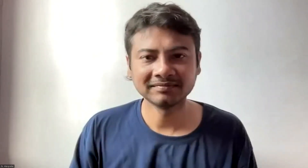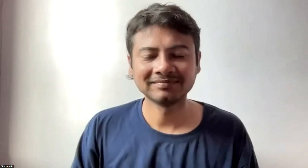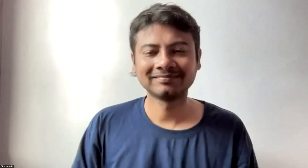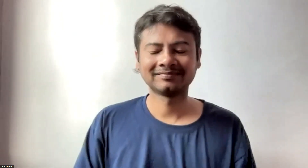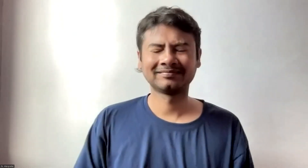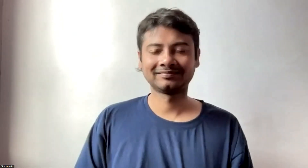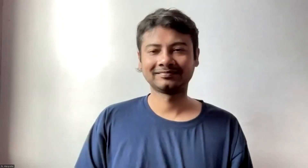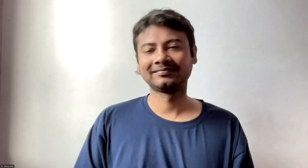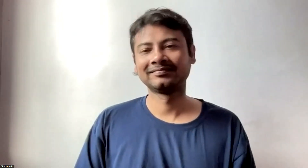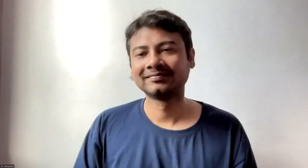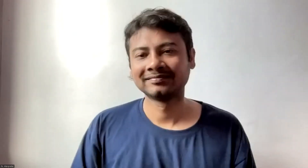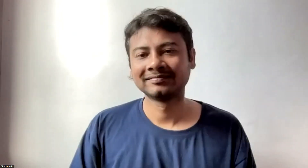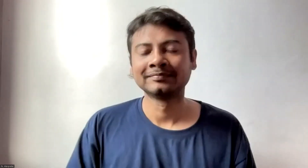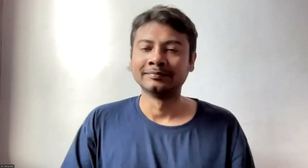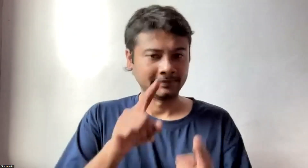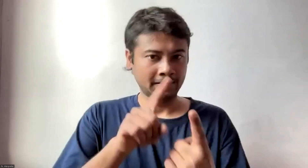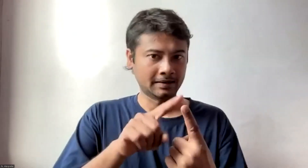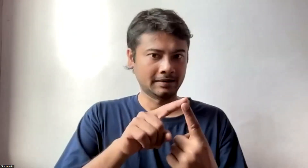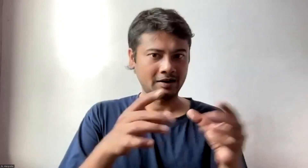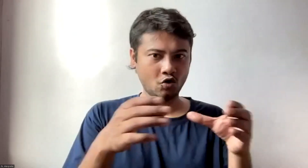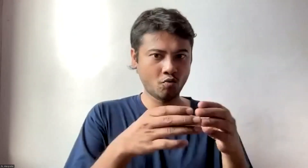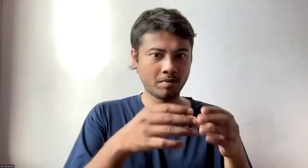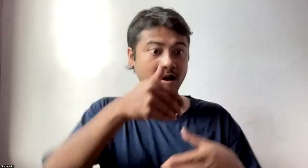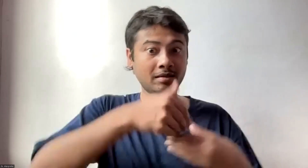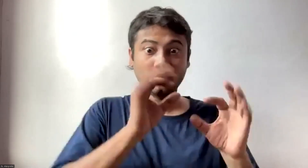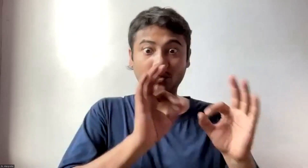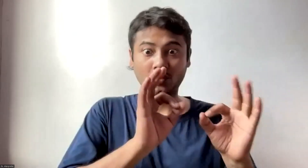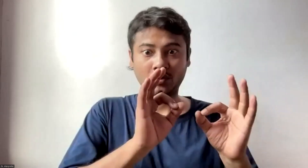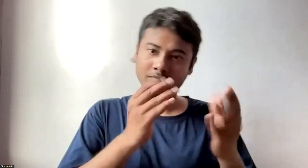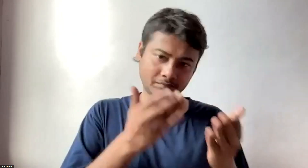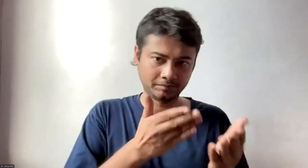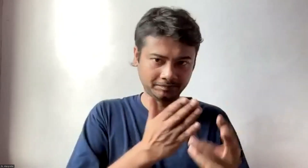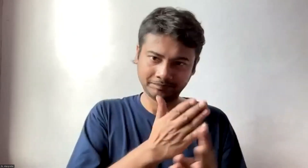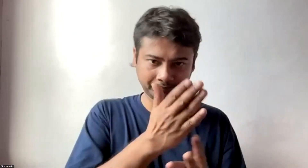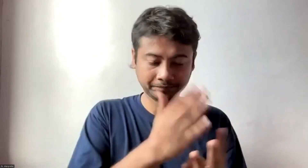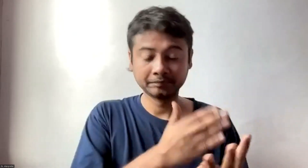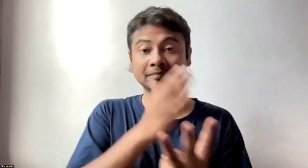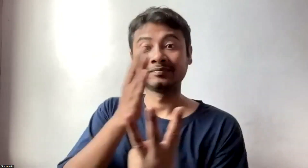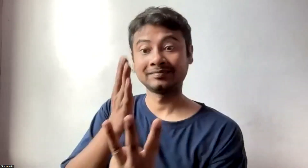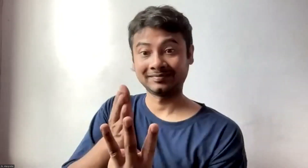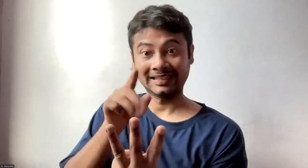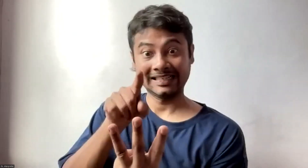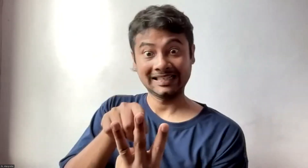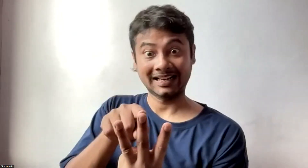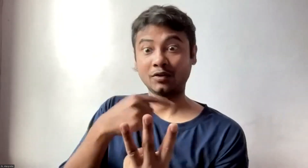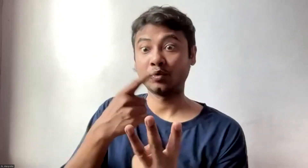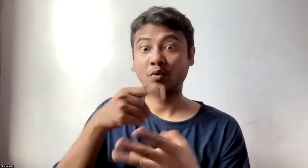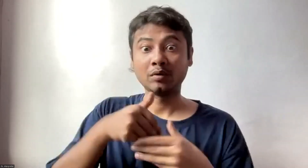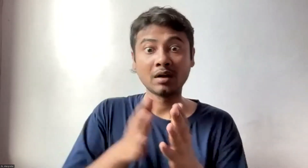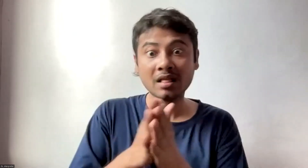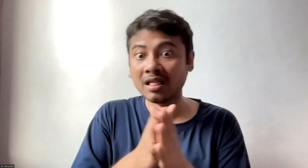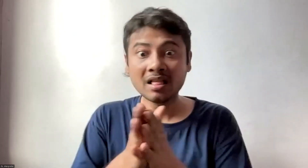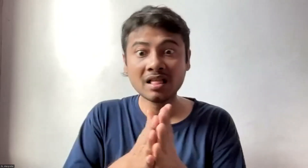And in the second category, the person takes birth again in on land. He comes back to earth again.